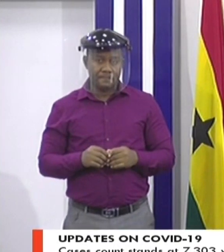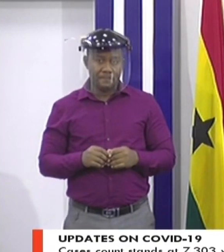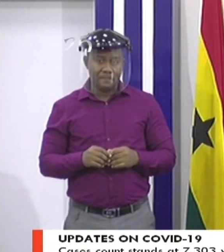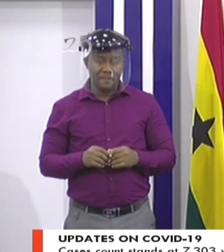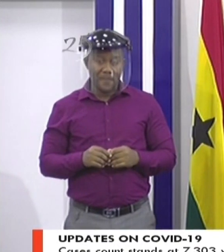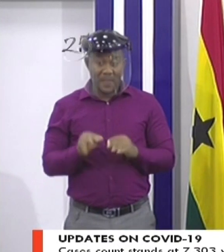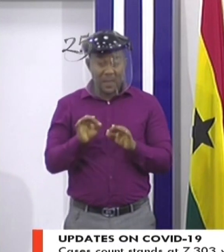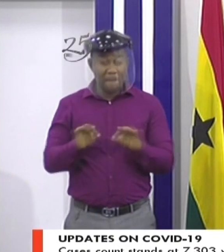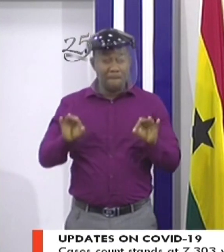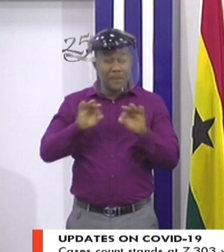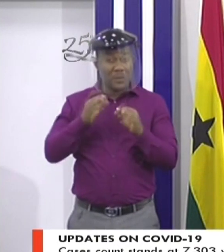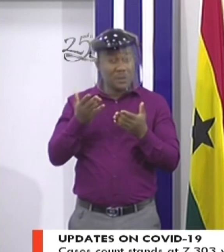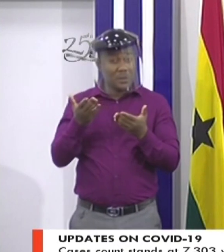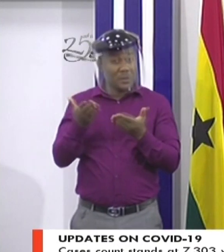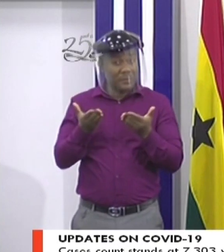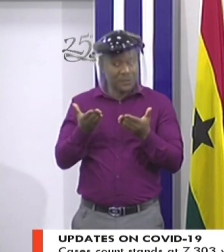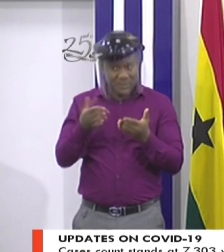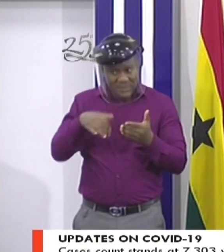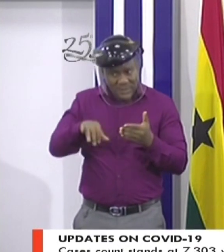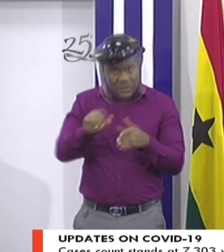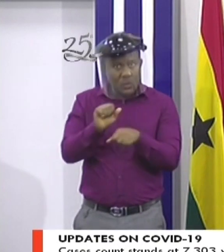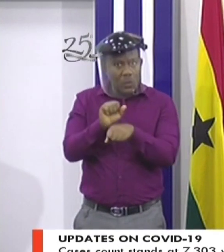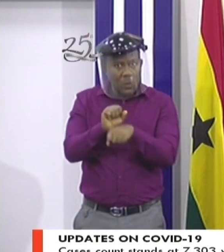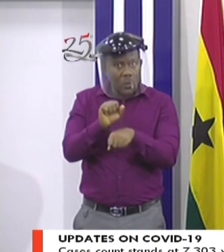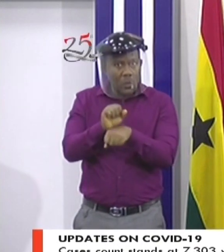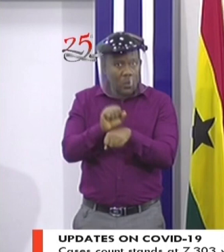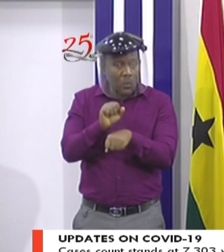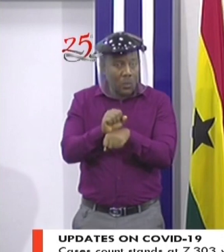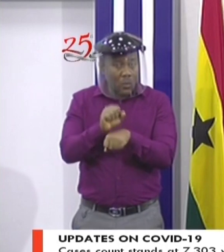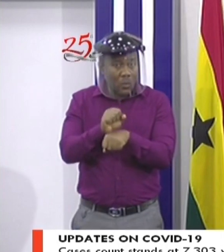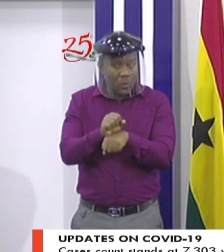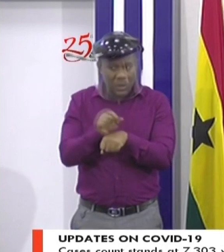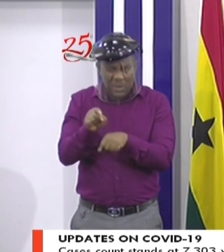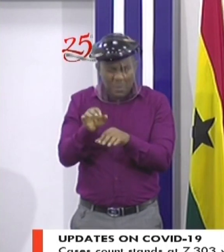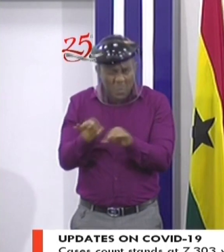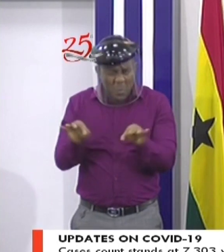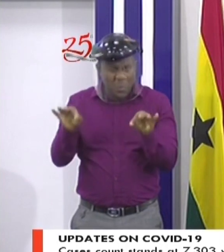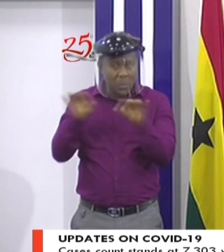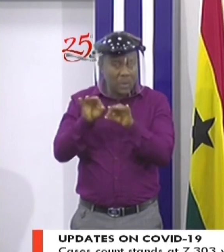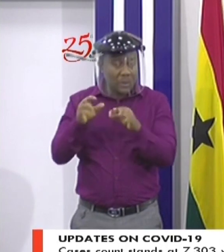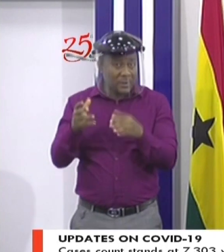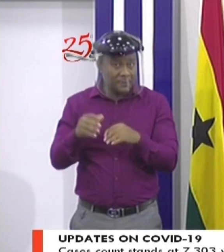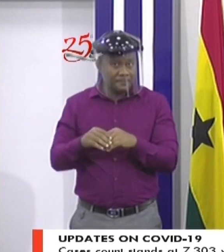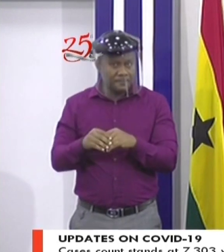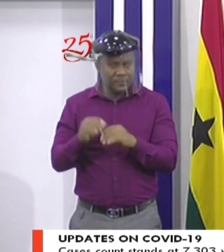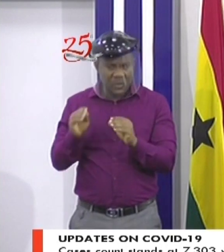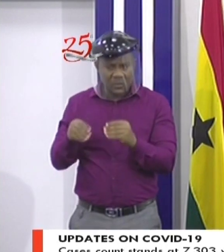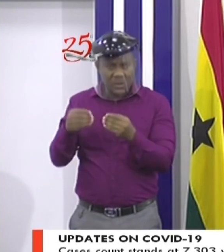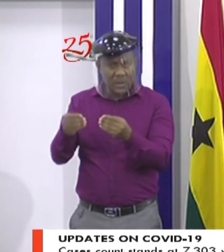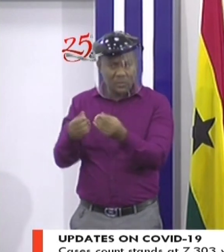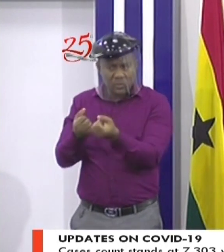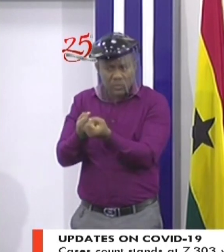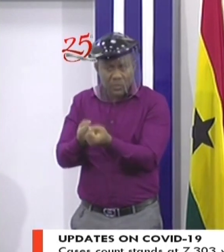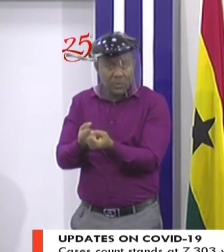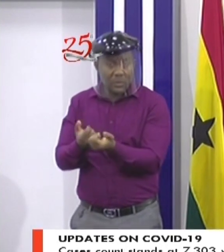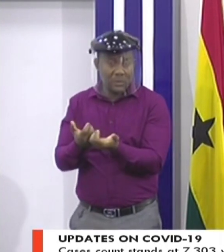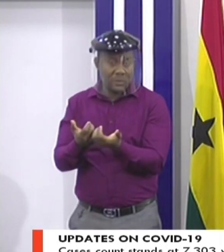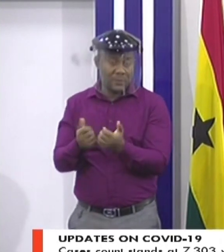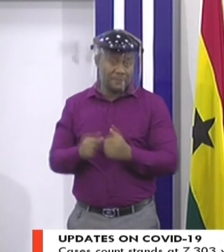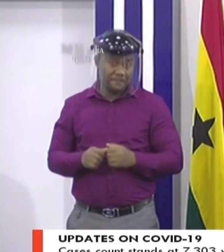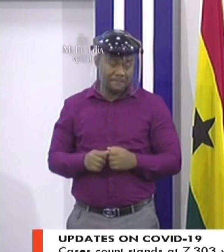they are still working, and they have a plan to make sure they provide their service